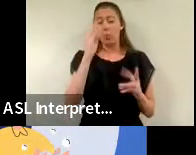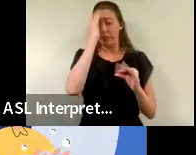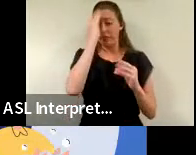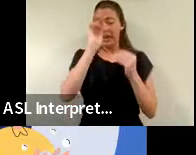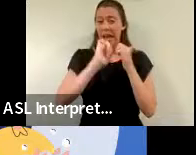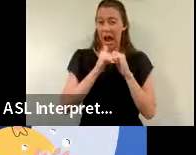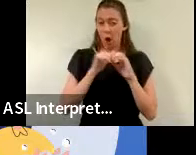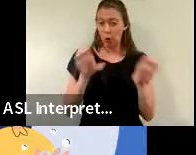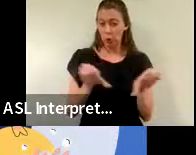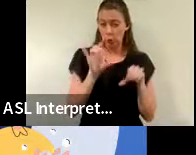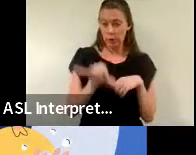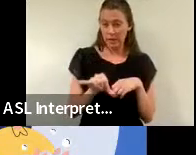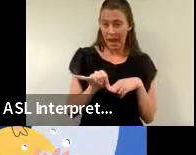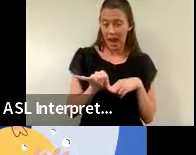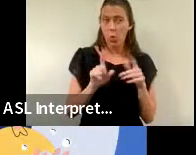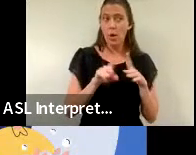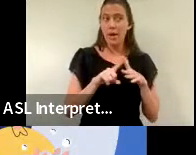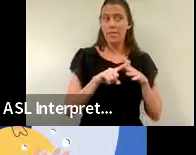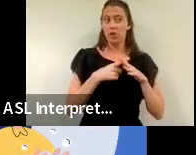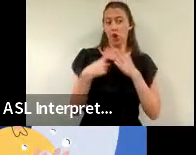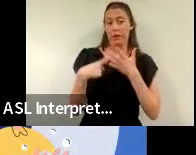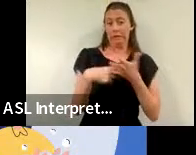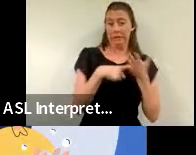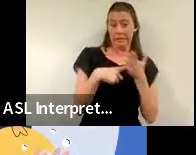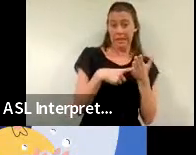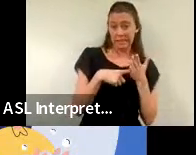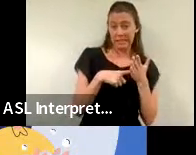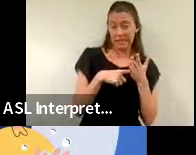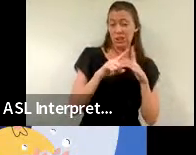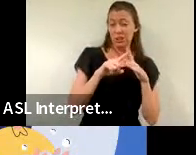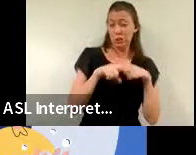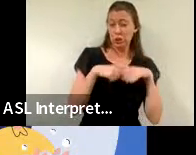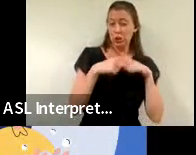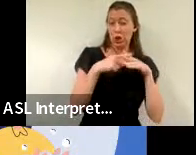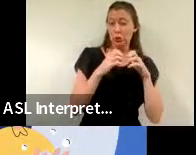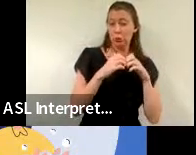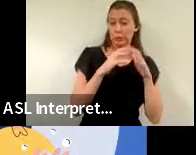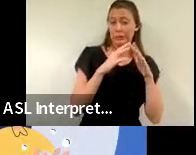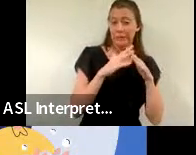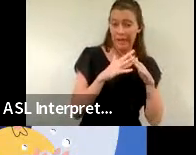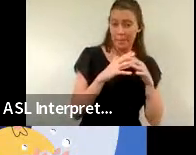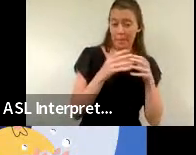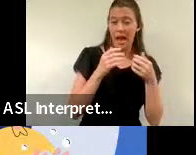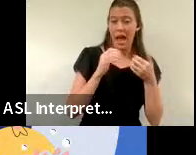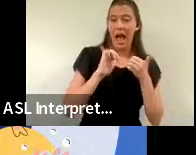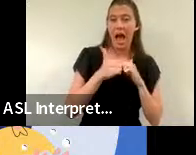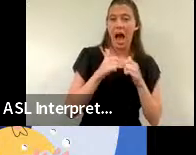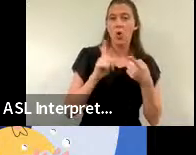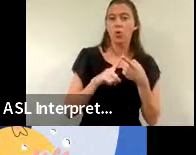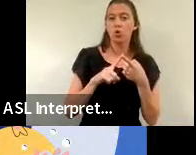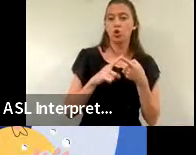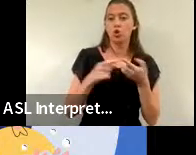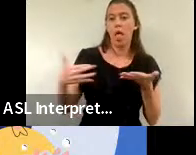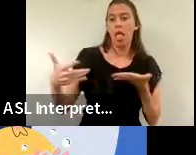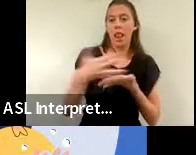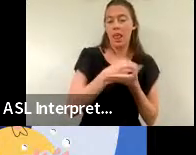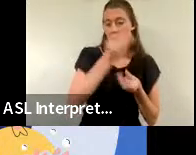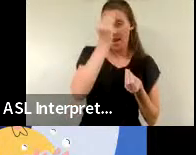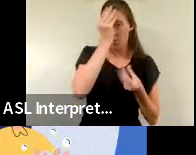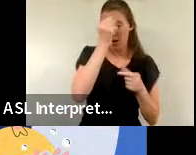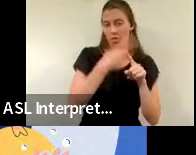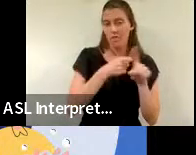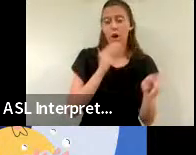right now already in effect to track data on home testing. Obviously, it's